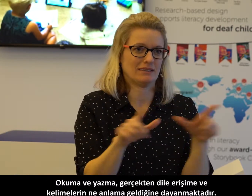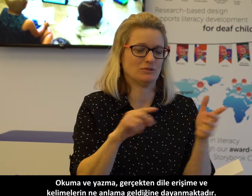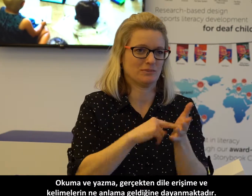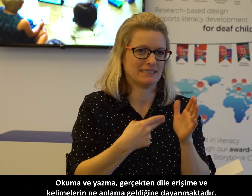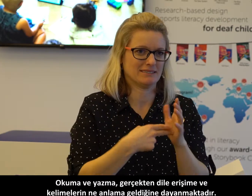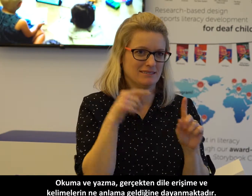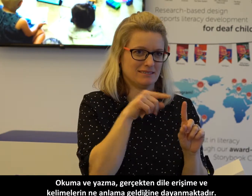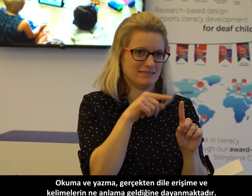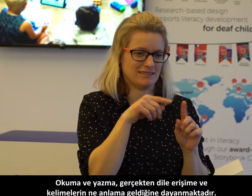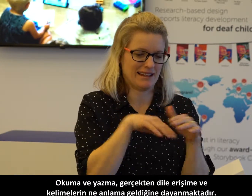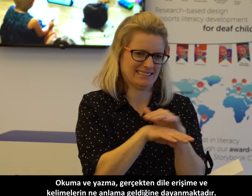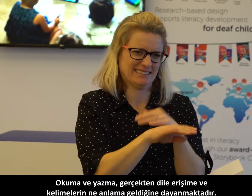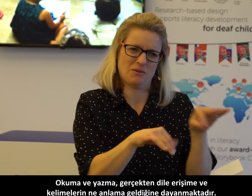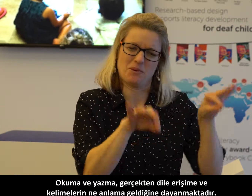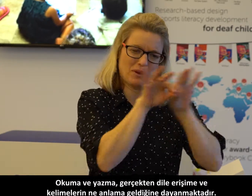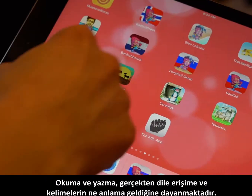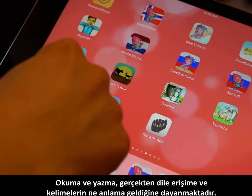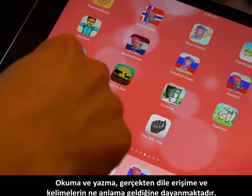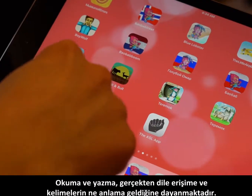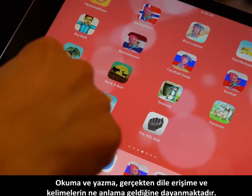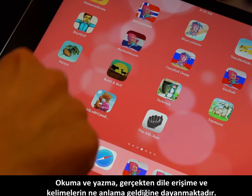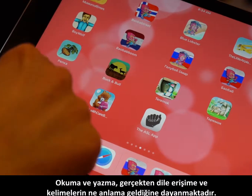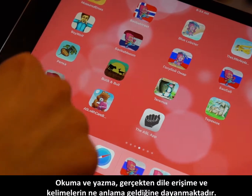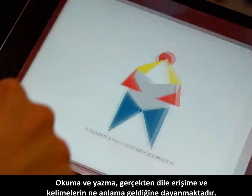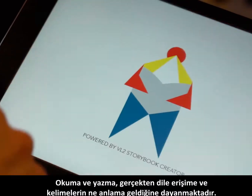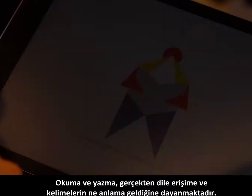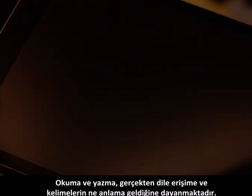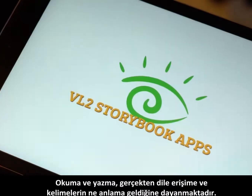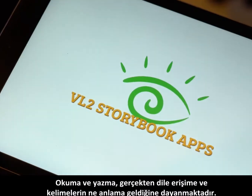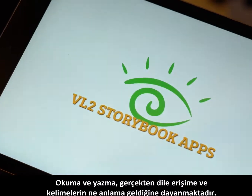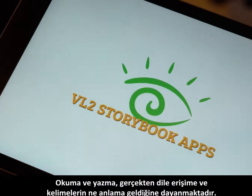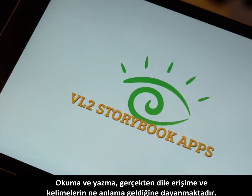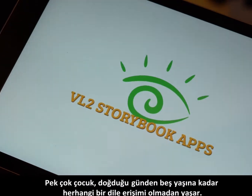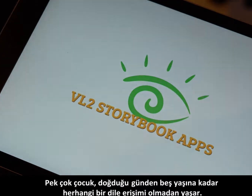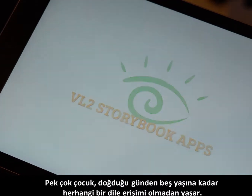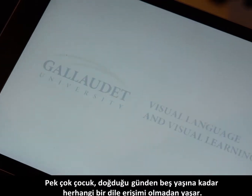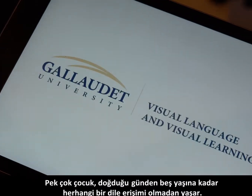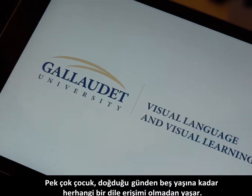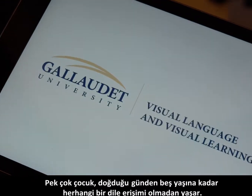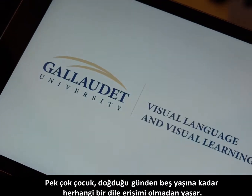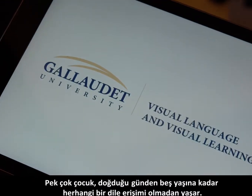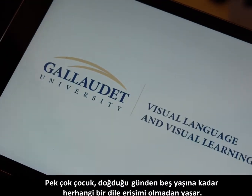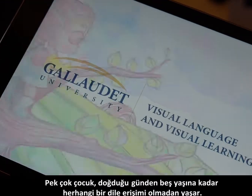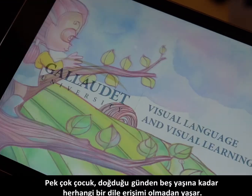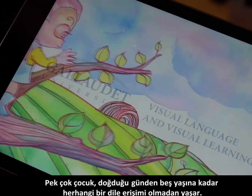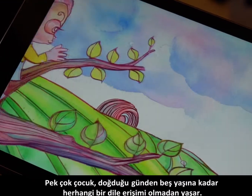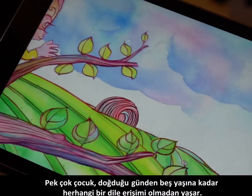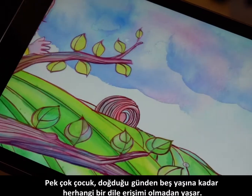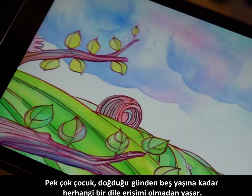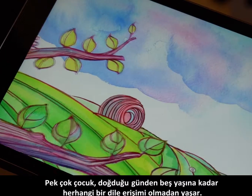and writing are really based on access to language and what words mean. Many children go through